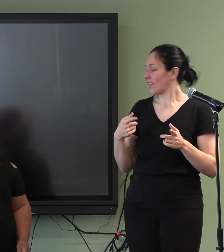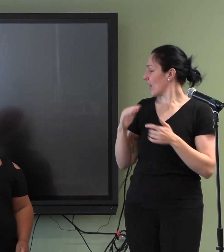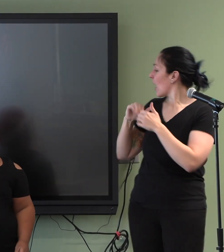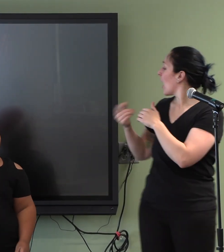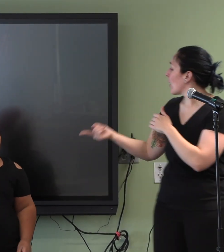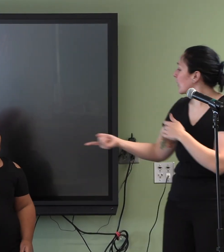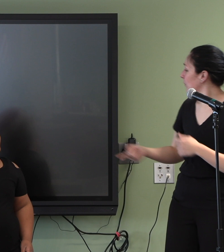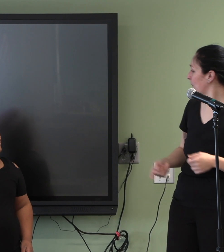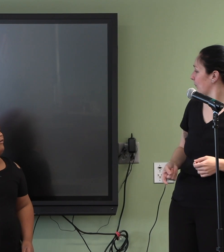how are you?